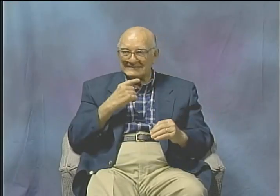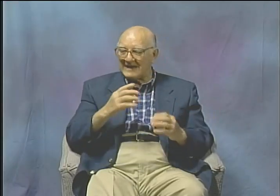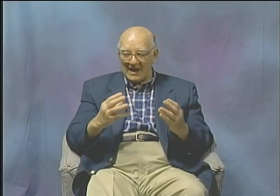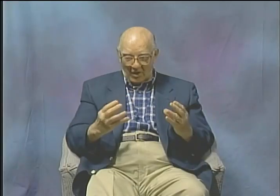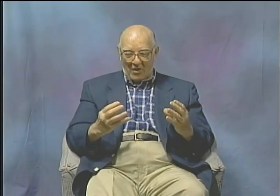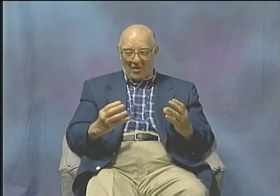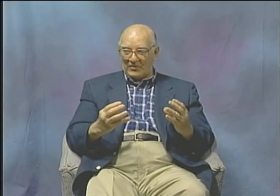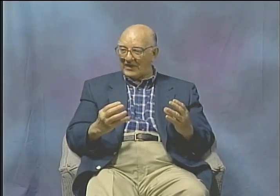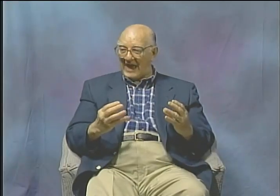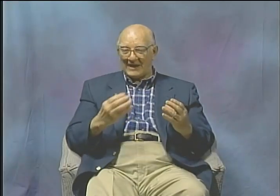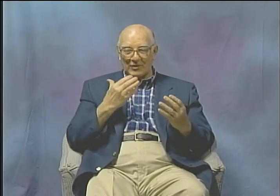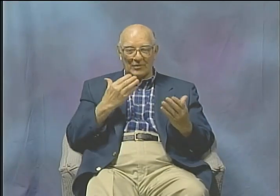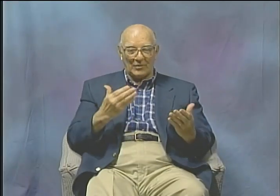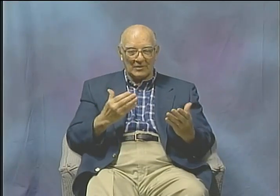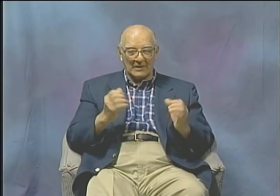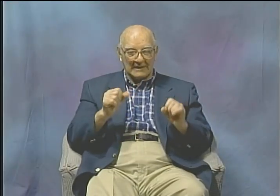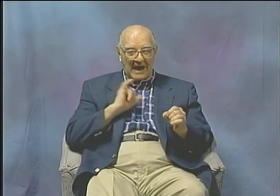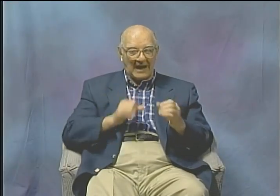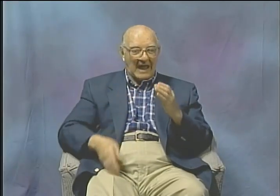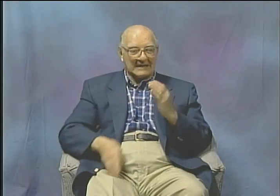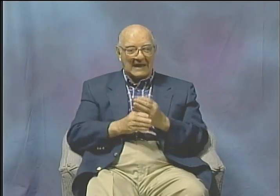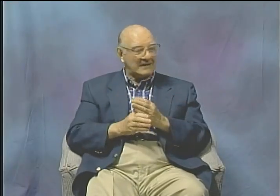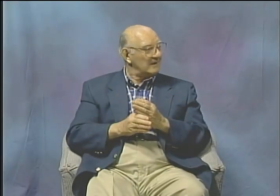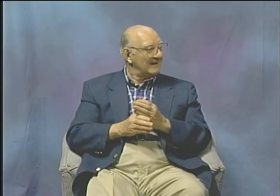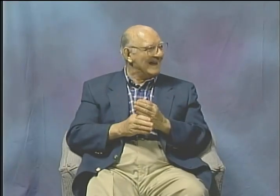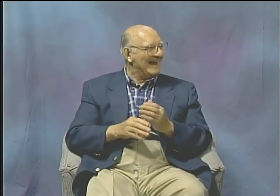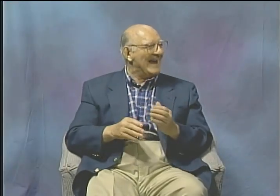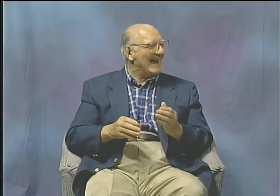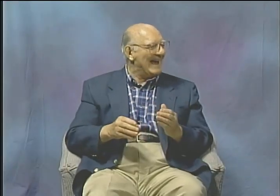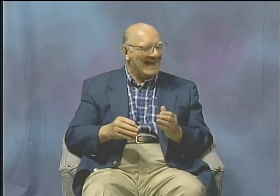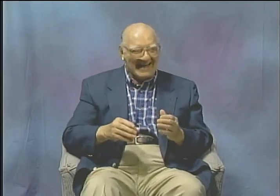said, oh, thank you. Can I kick it?